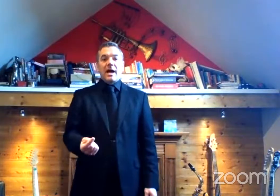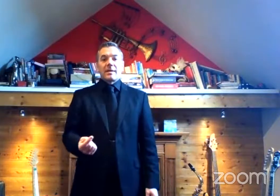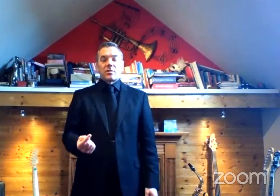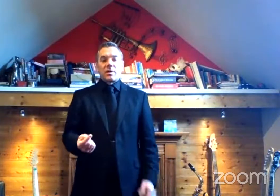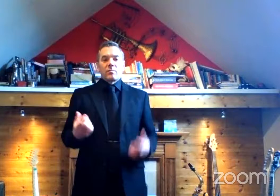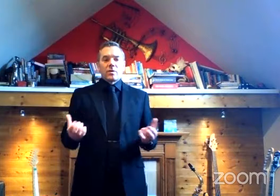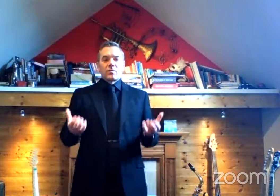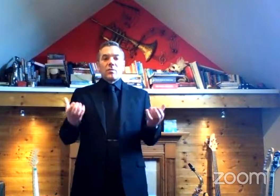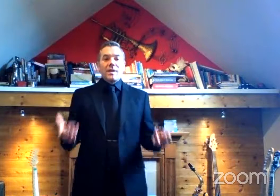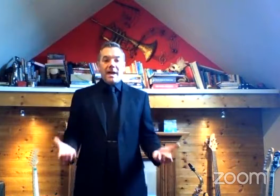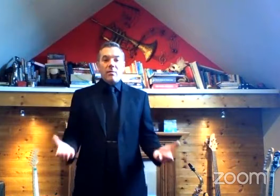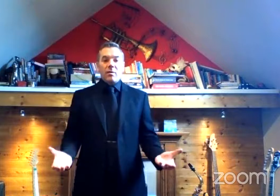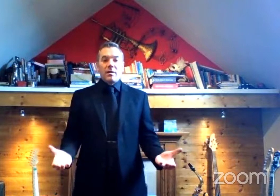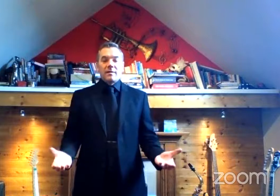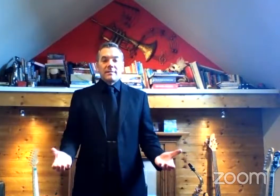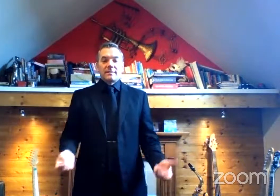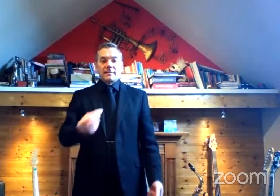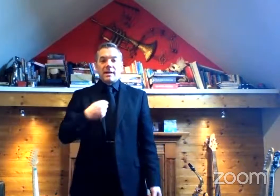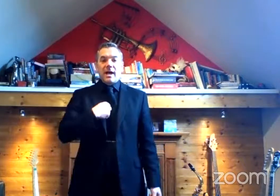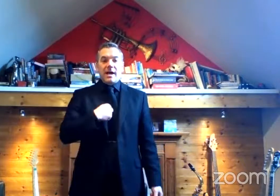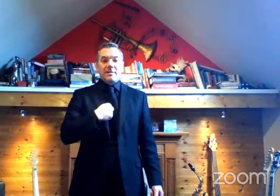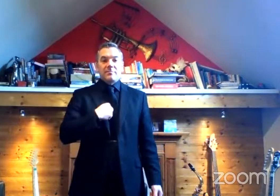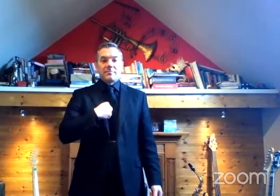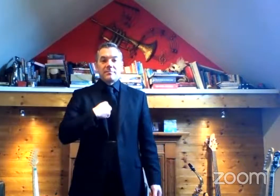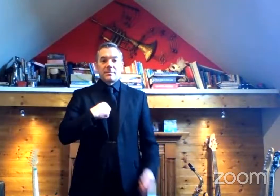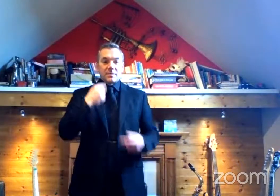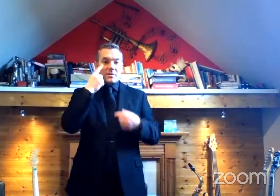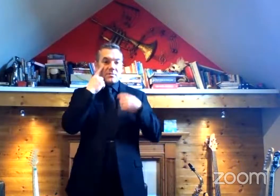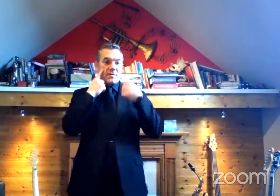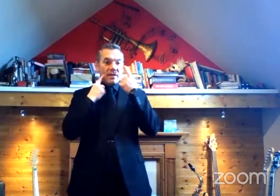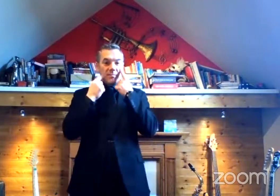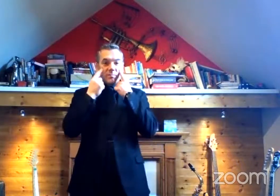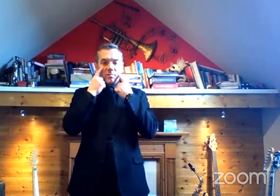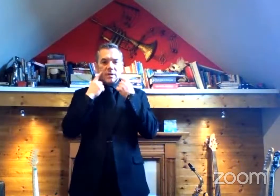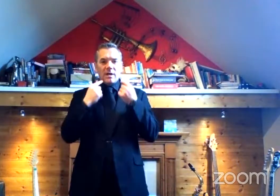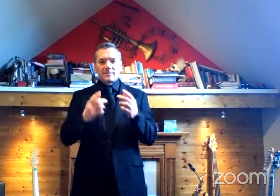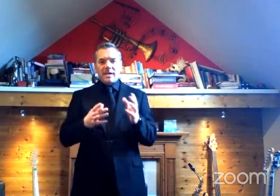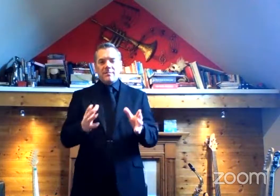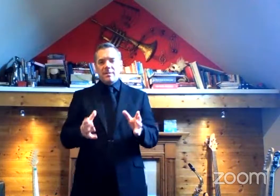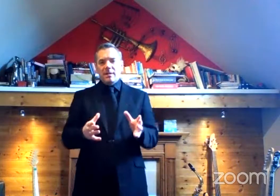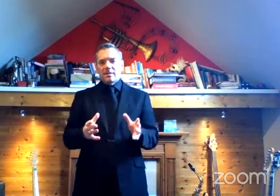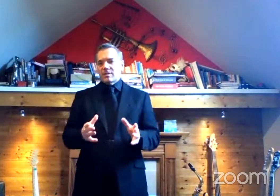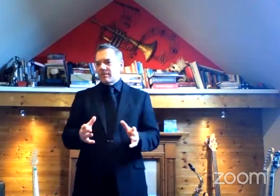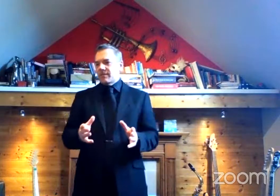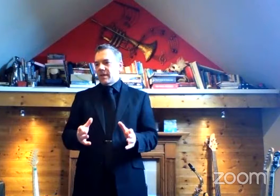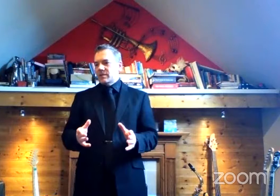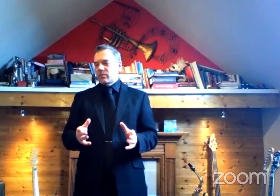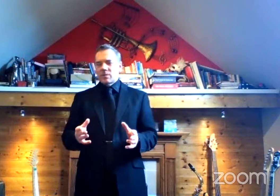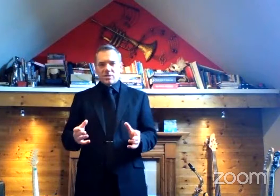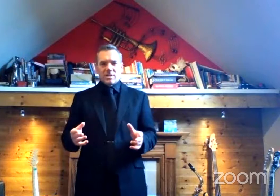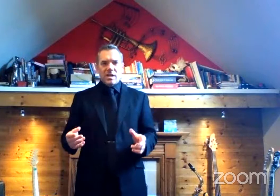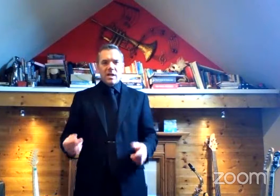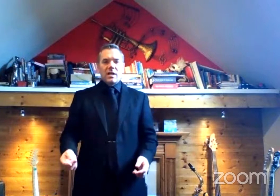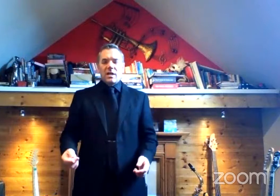I am crying. We could go now I'm crying. But we may not have time in the song for that. So we'll just say,